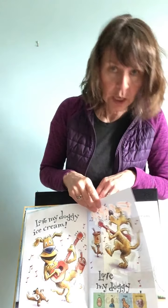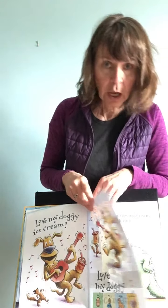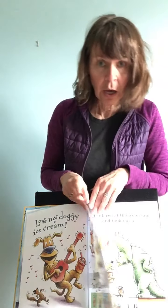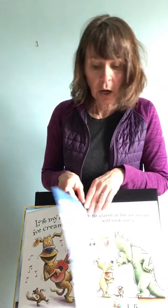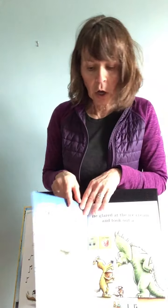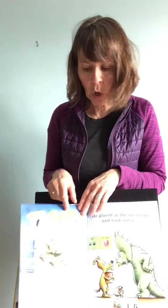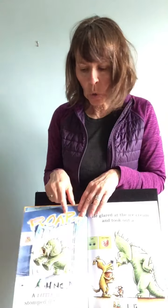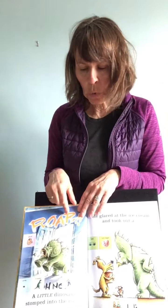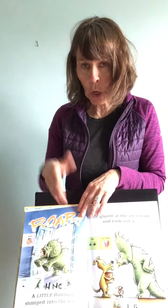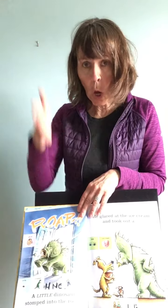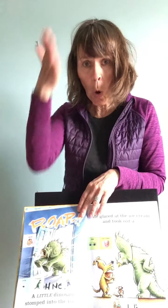Oh no,